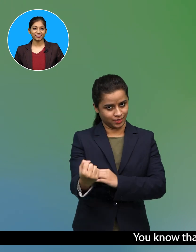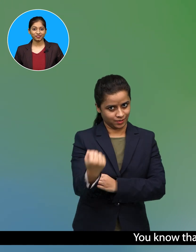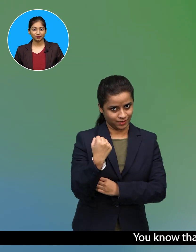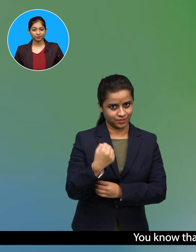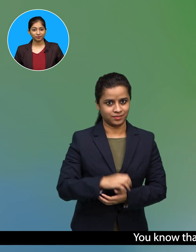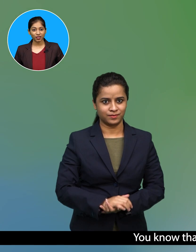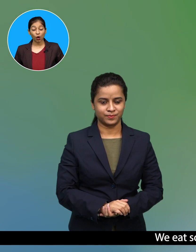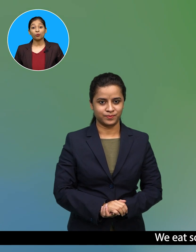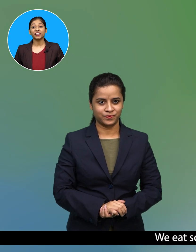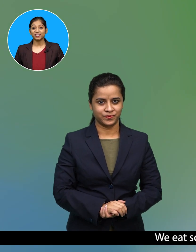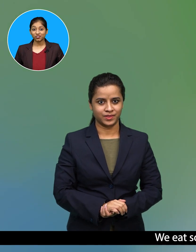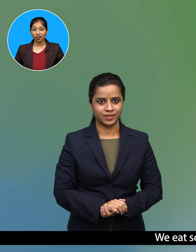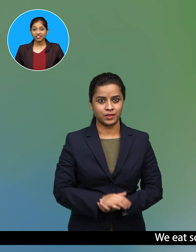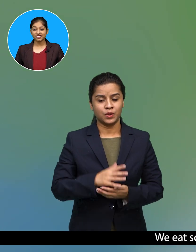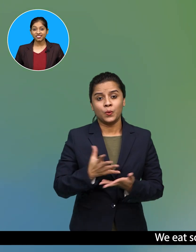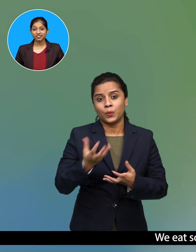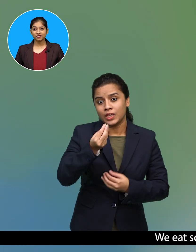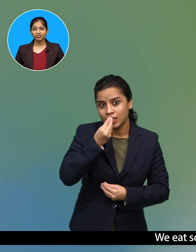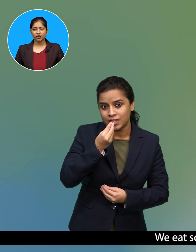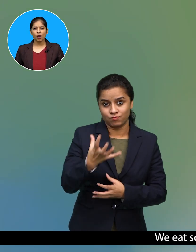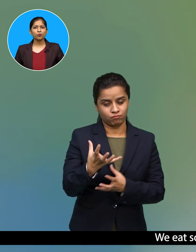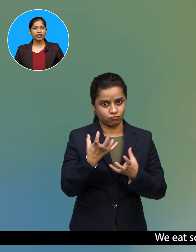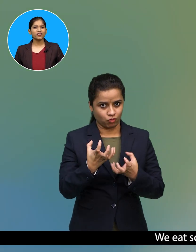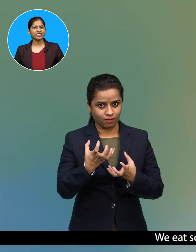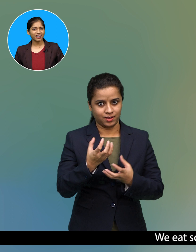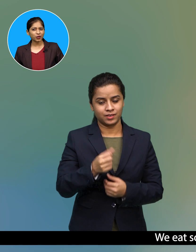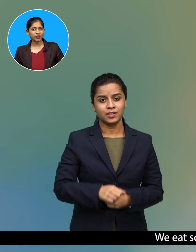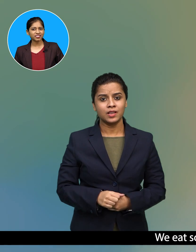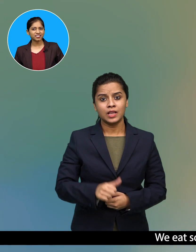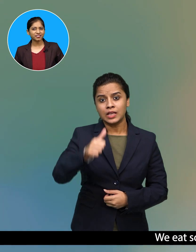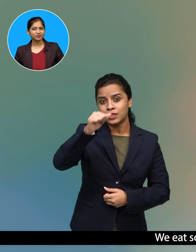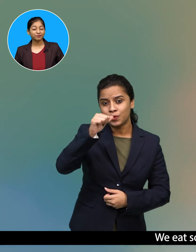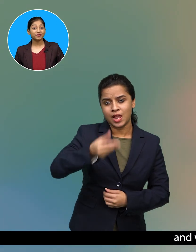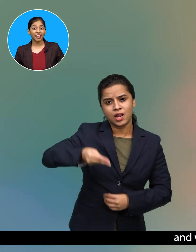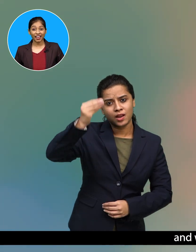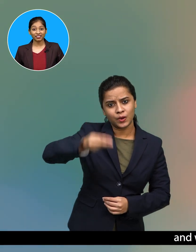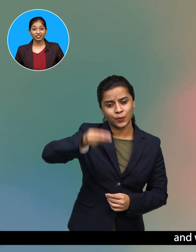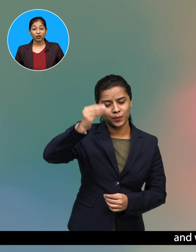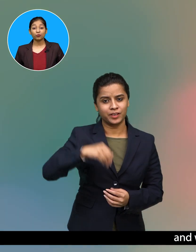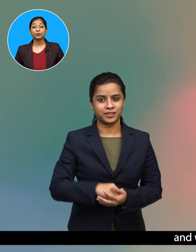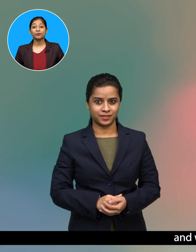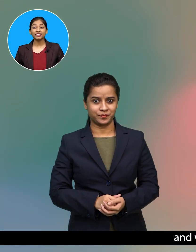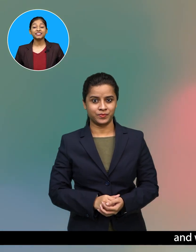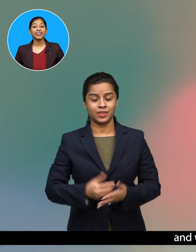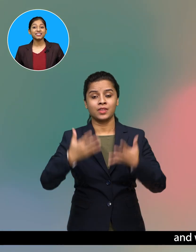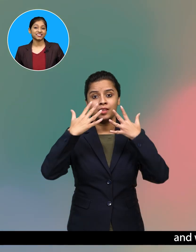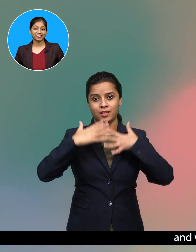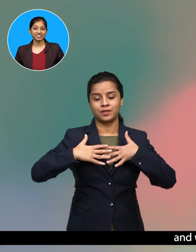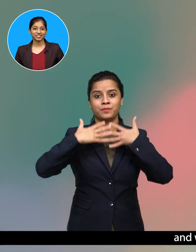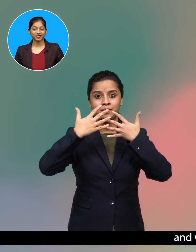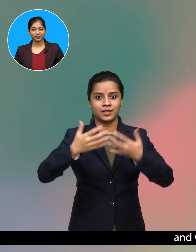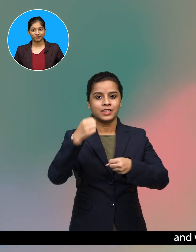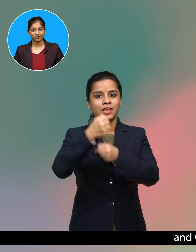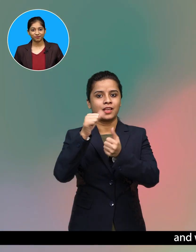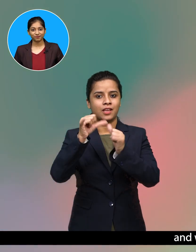energy. We eat solids, we drink liquids and we breathe